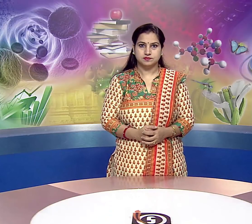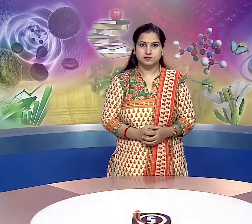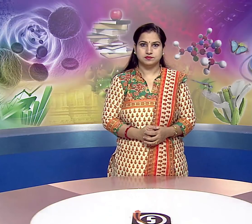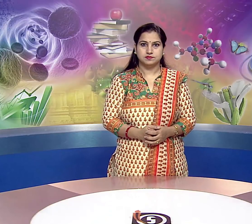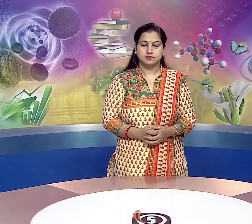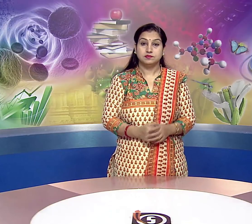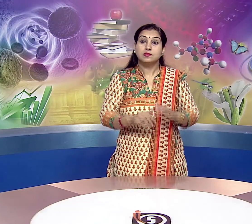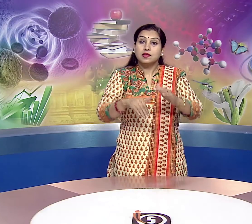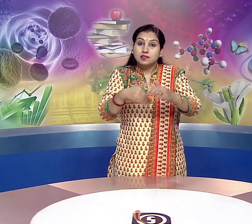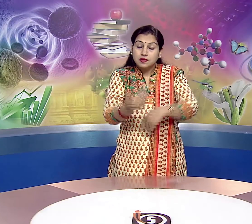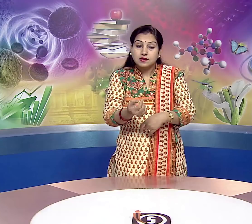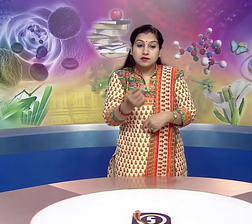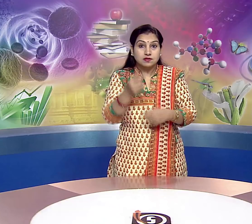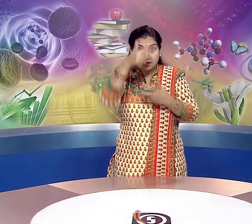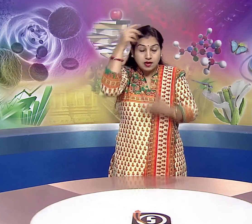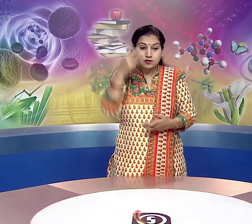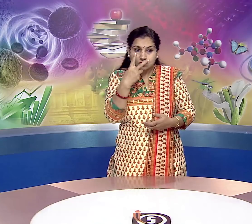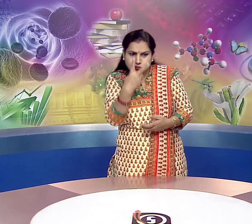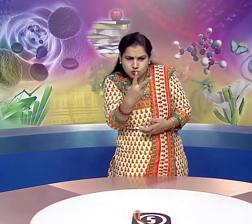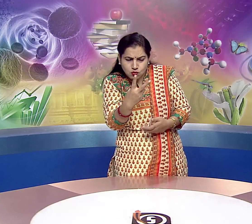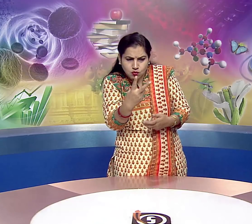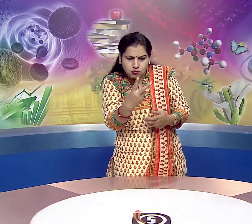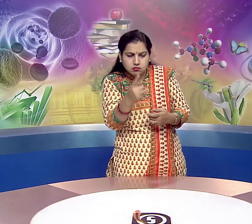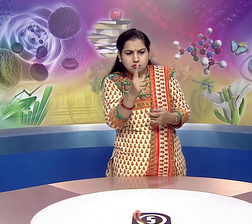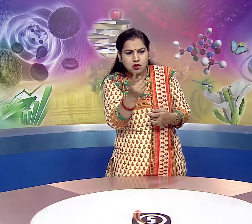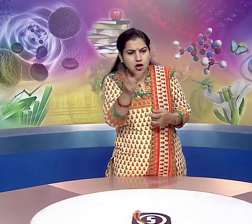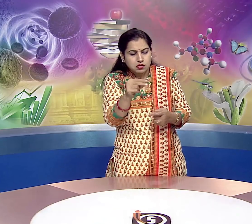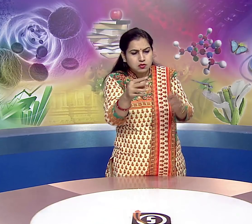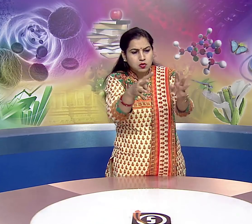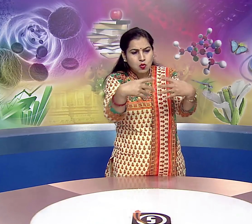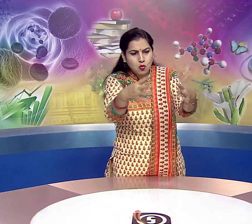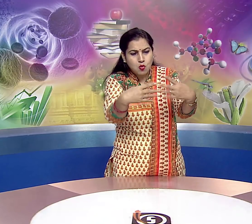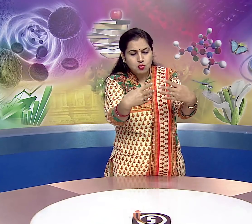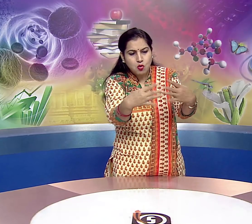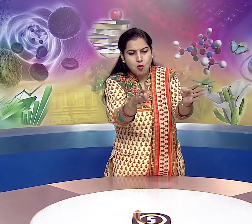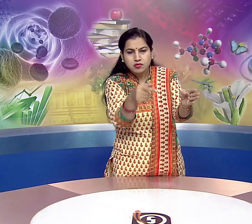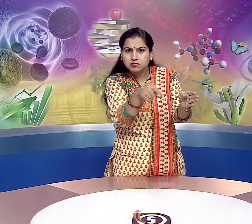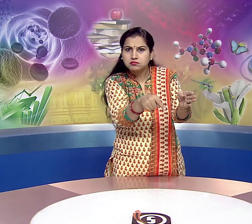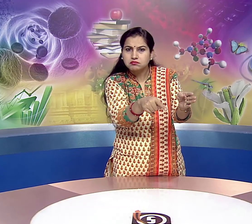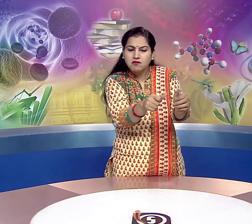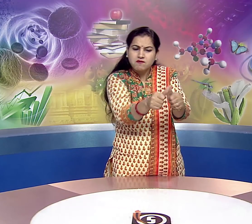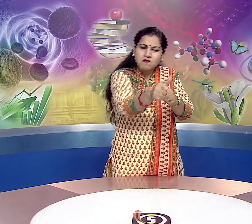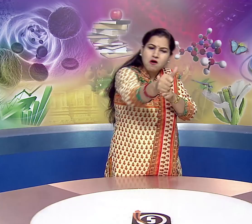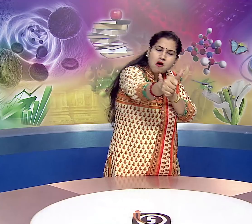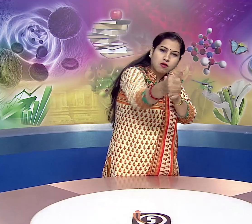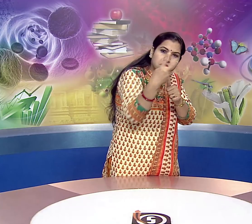Then he saw an open door at the far end